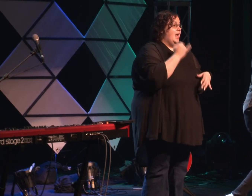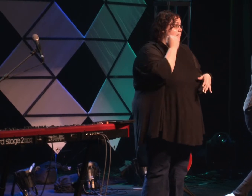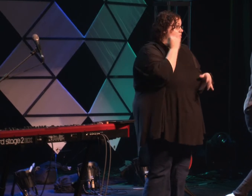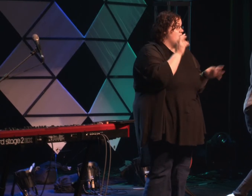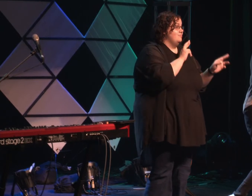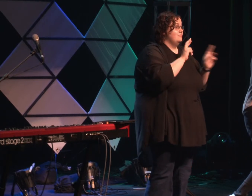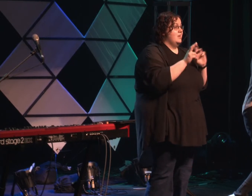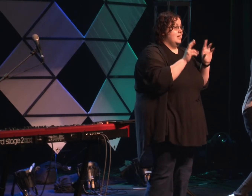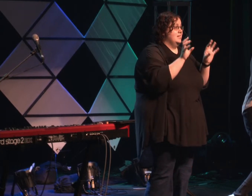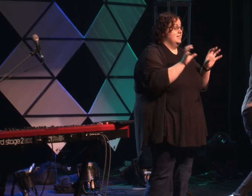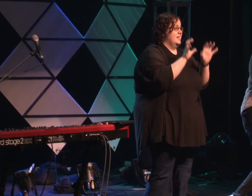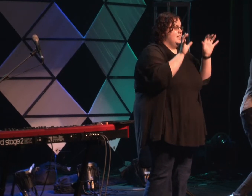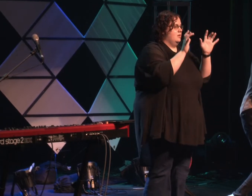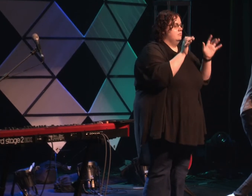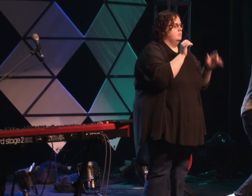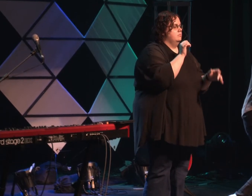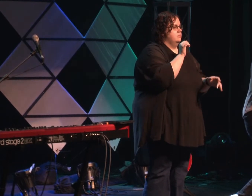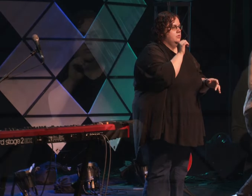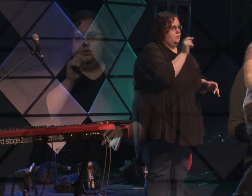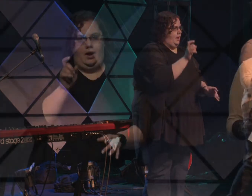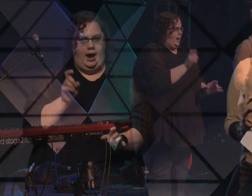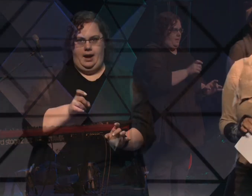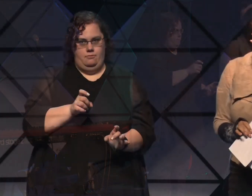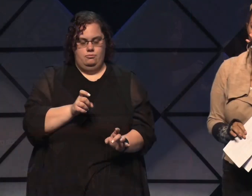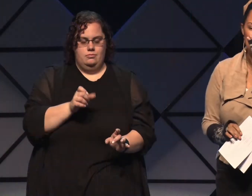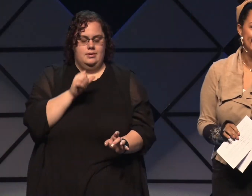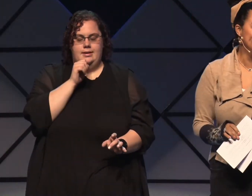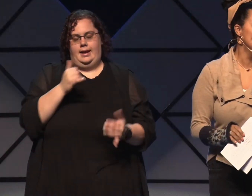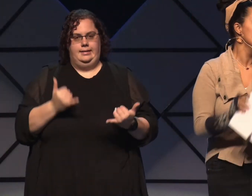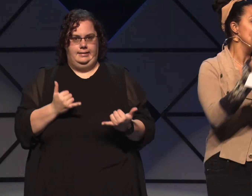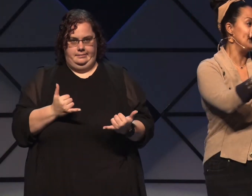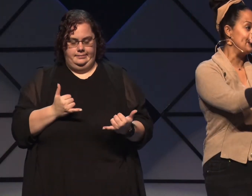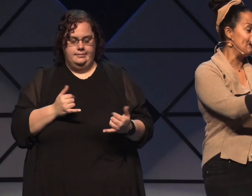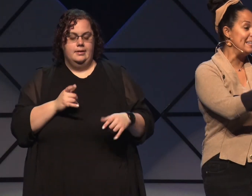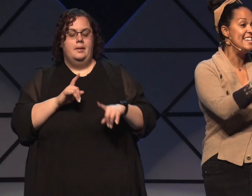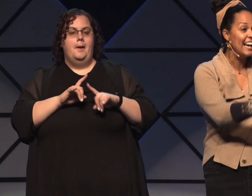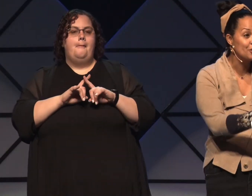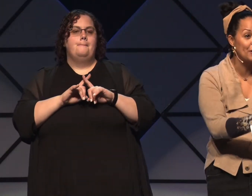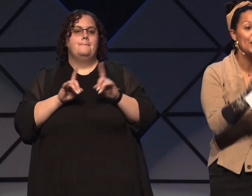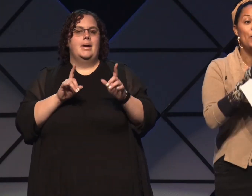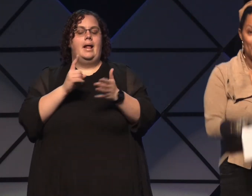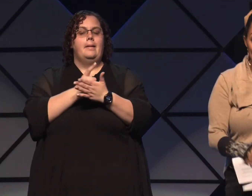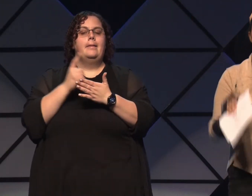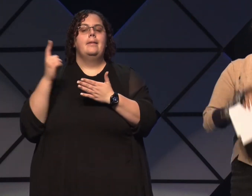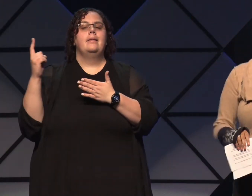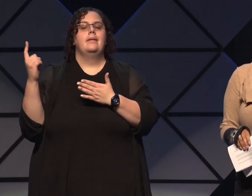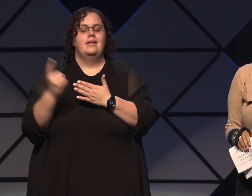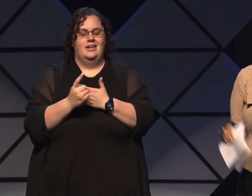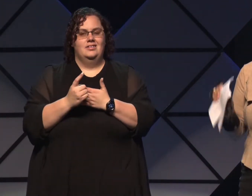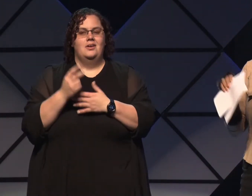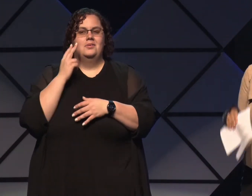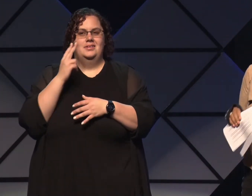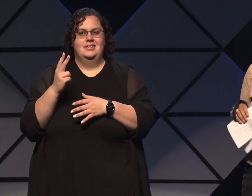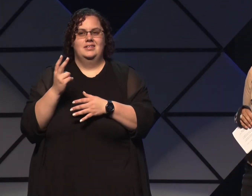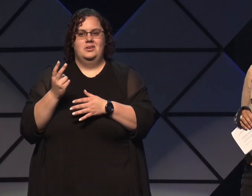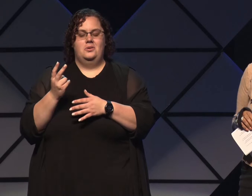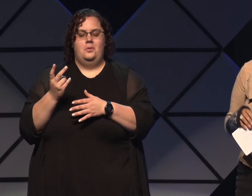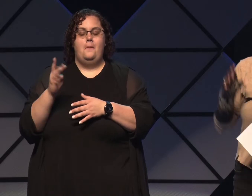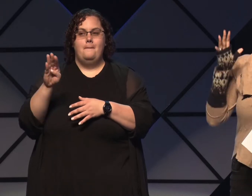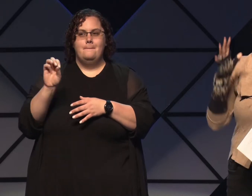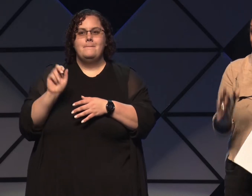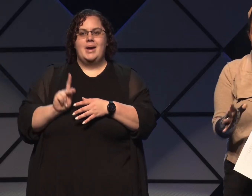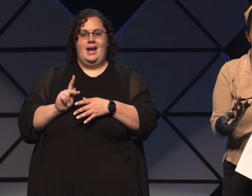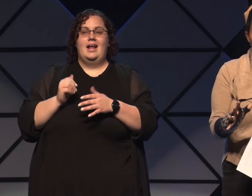halls, you don't have to. Not today. But next week, we want to see you back here, and we would love to have your